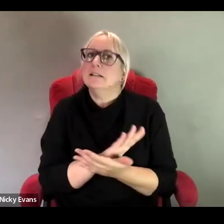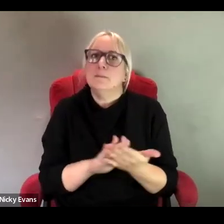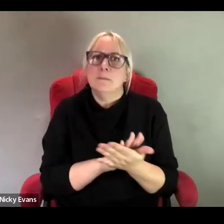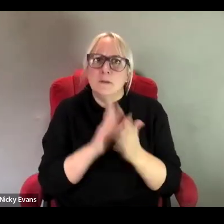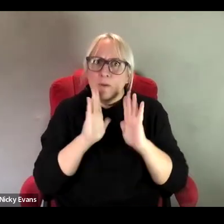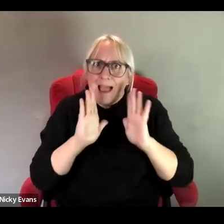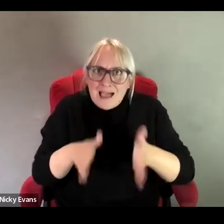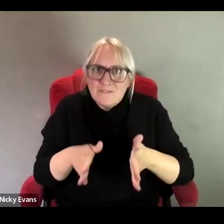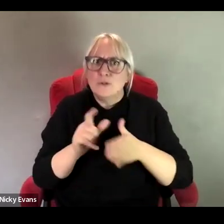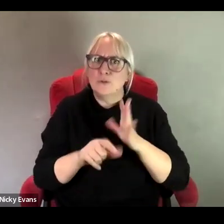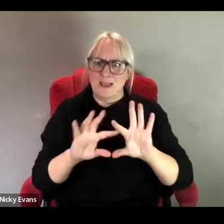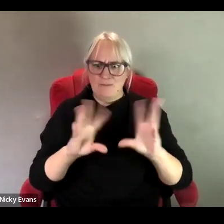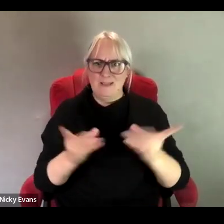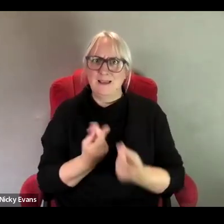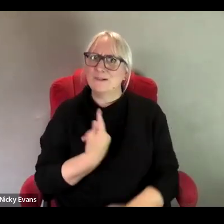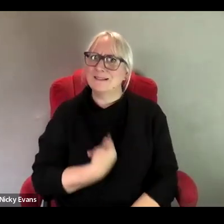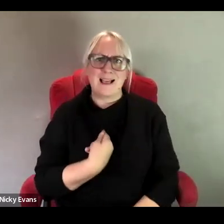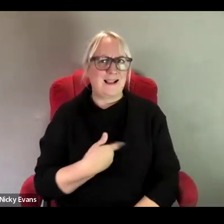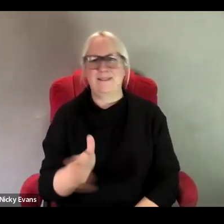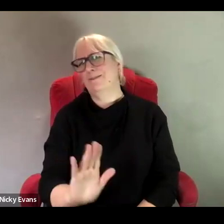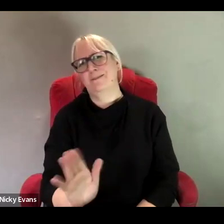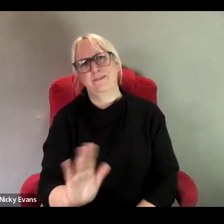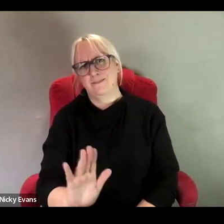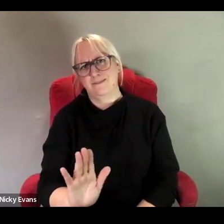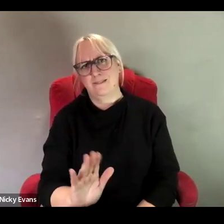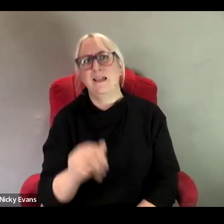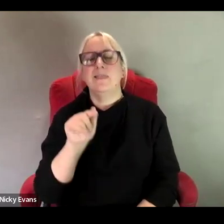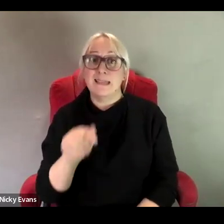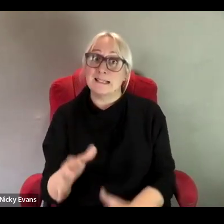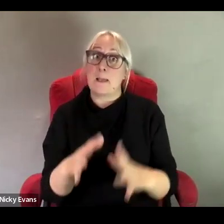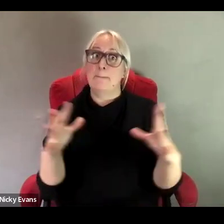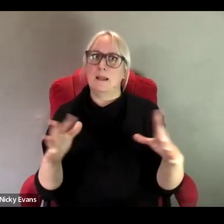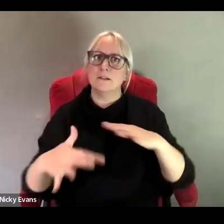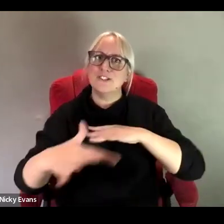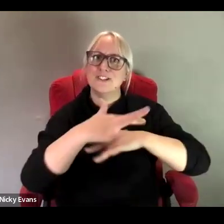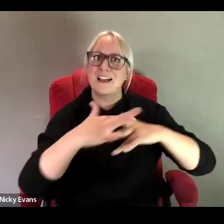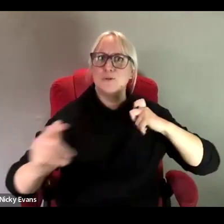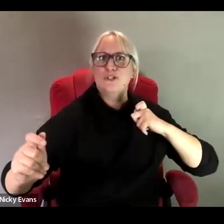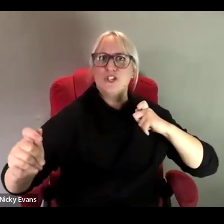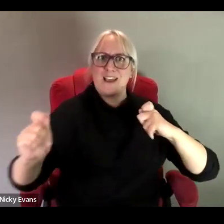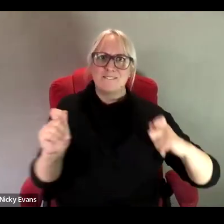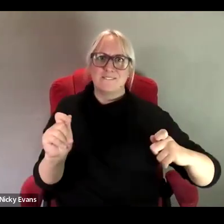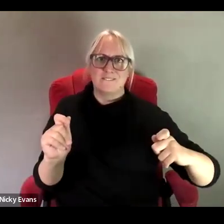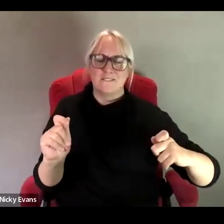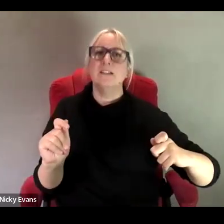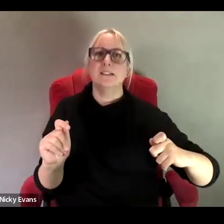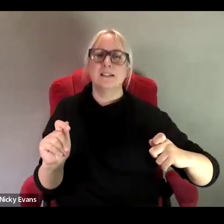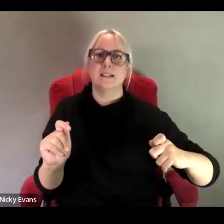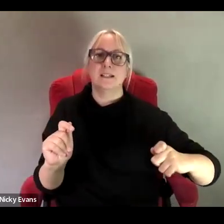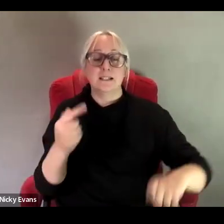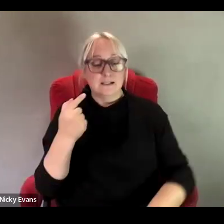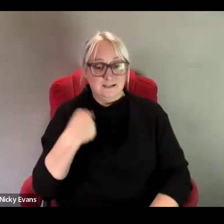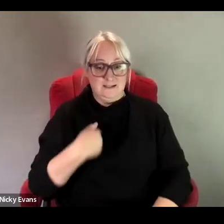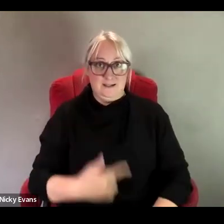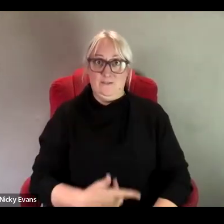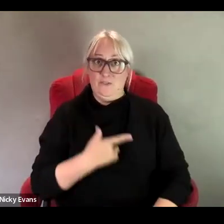able to do everything by yourself. And so, but that's a much bigger societal shift. So essentially, I think the argument